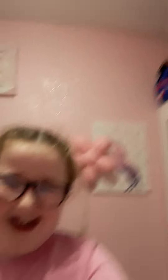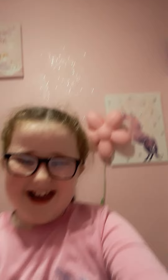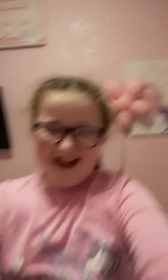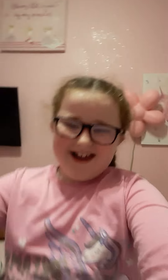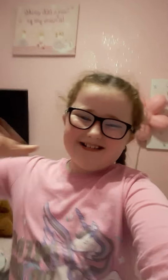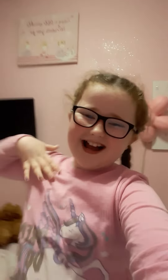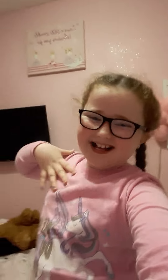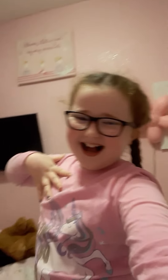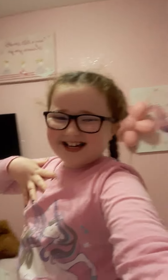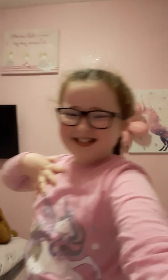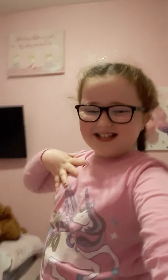okay guys